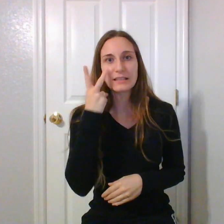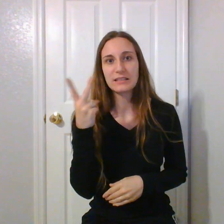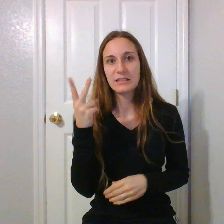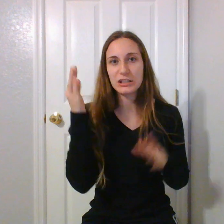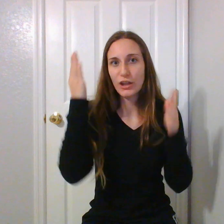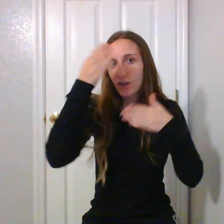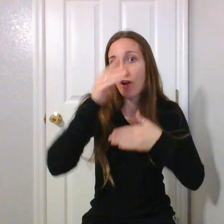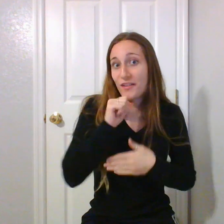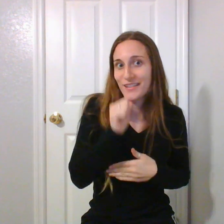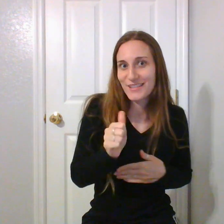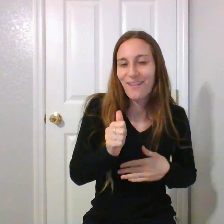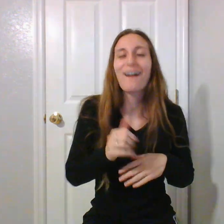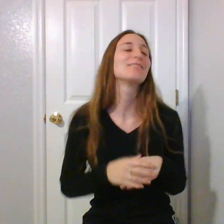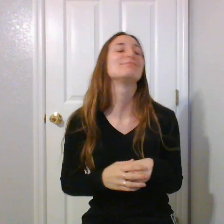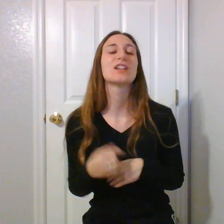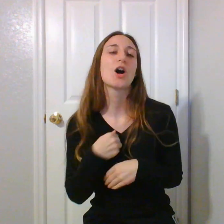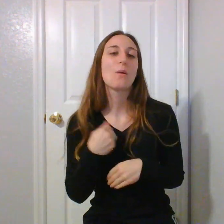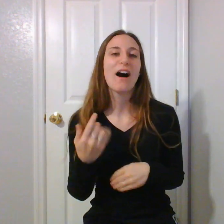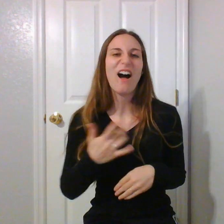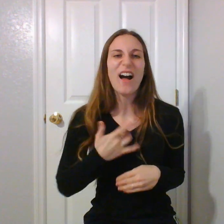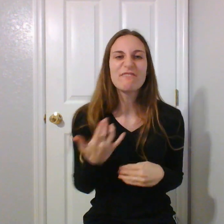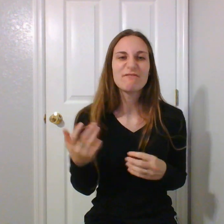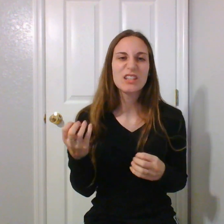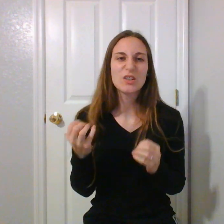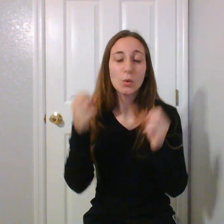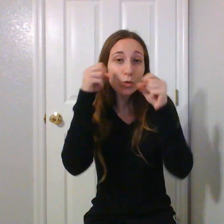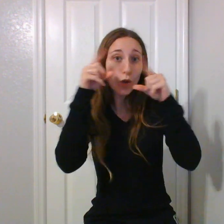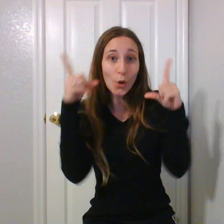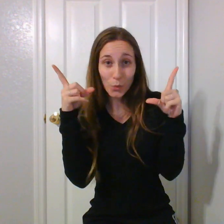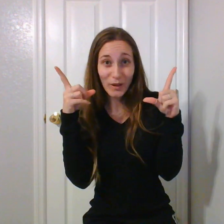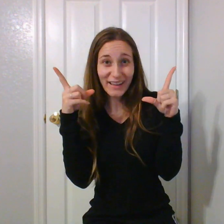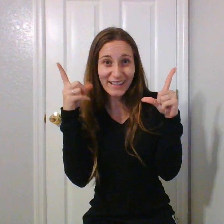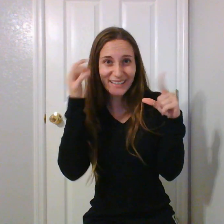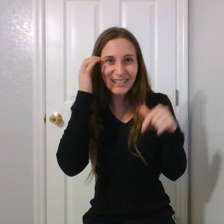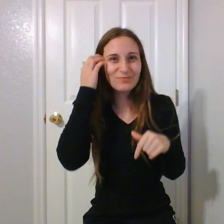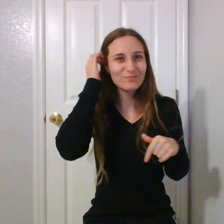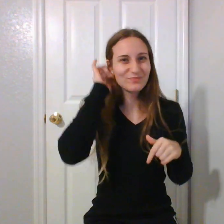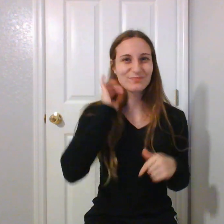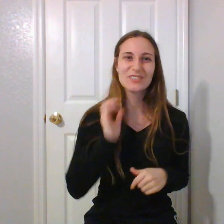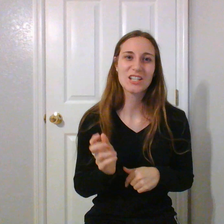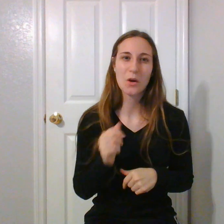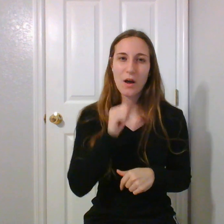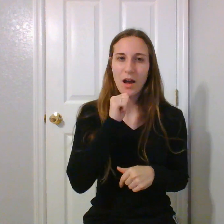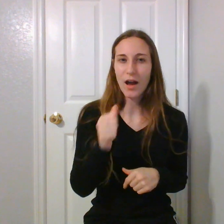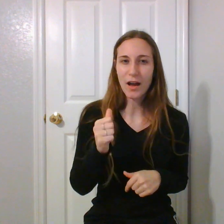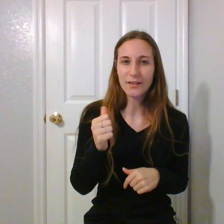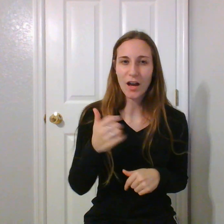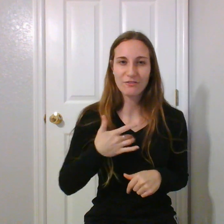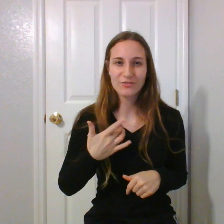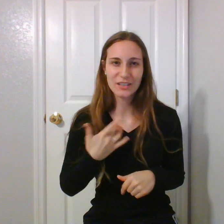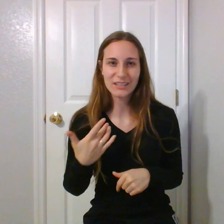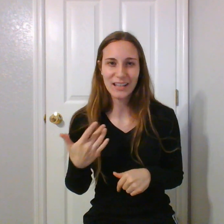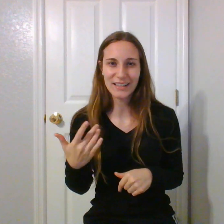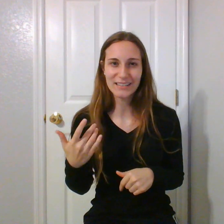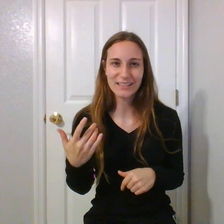that i'm more of like awake and less likely to get in that mental sabotage of telling myself it's not even sunny out why am i awake so